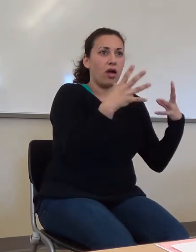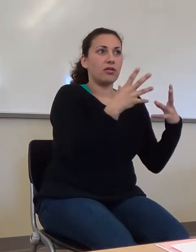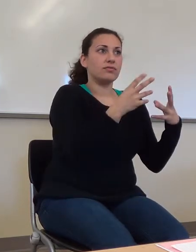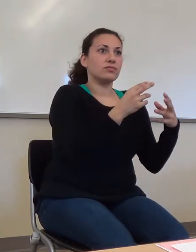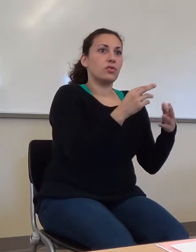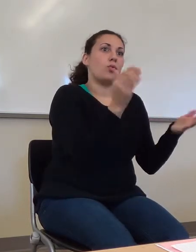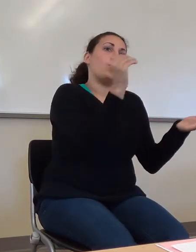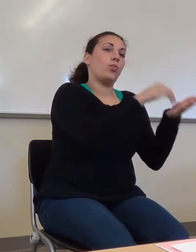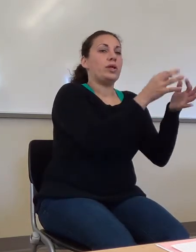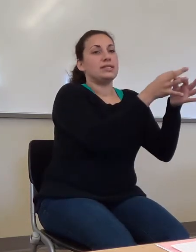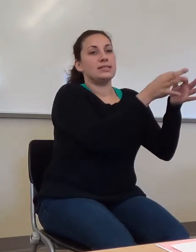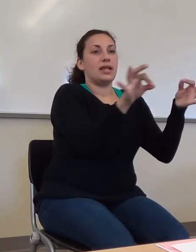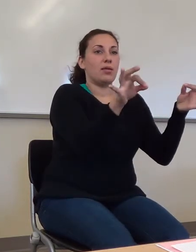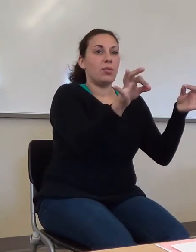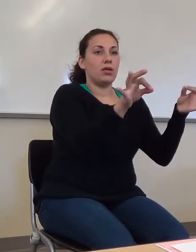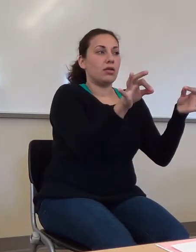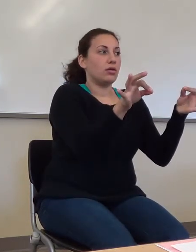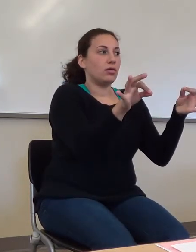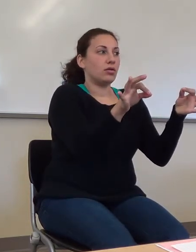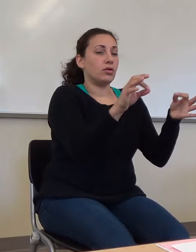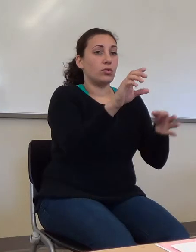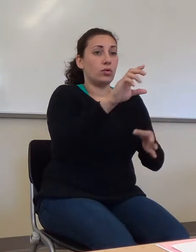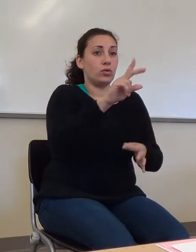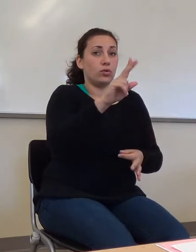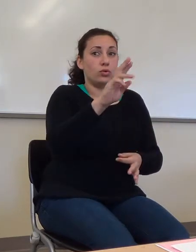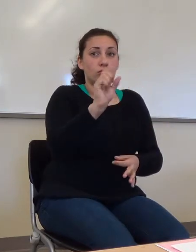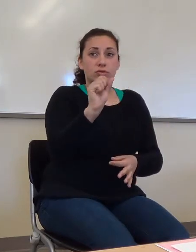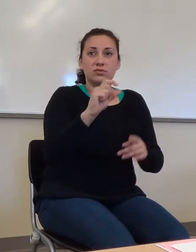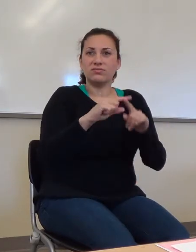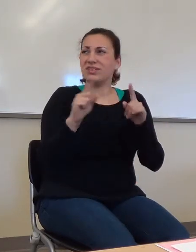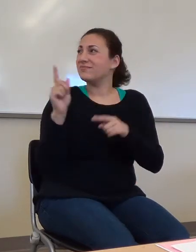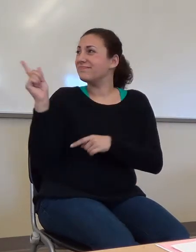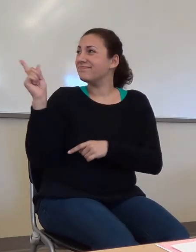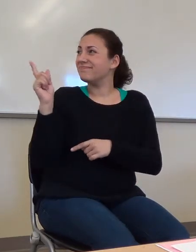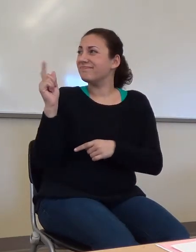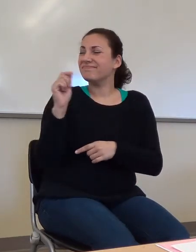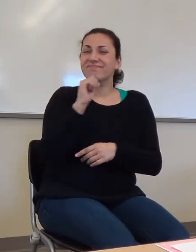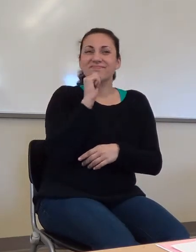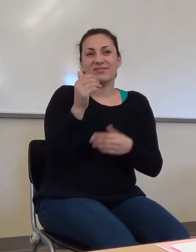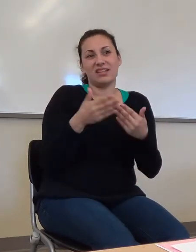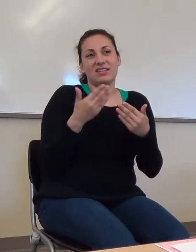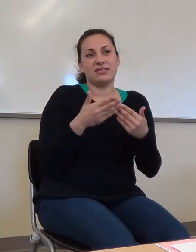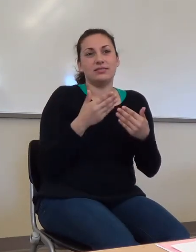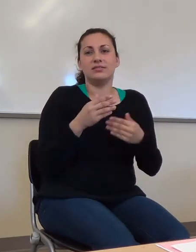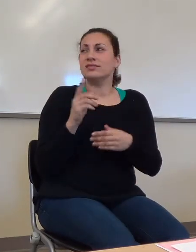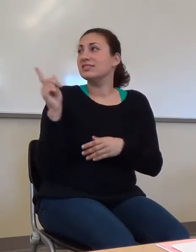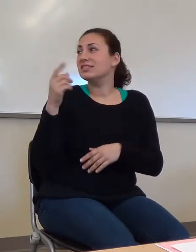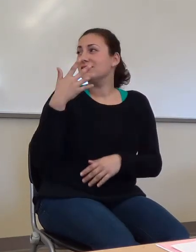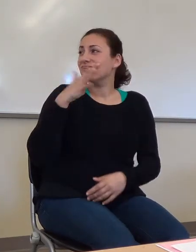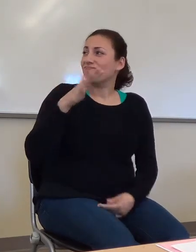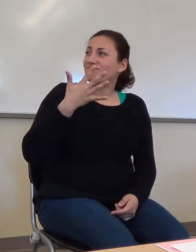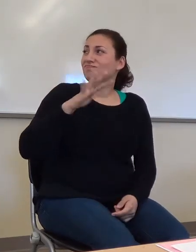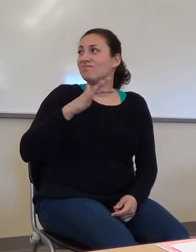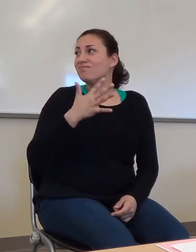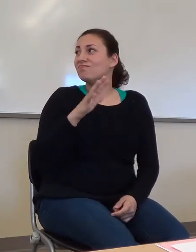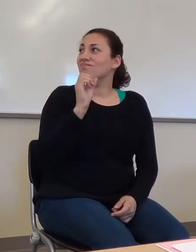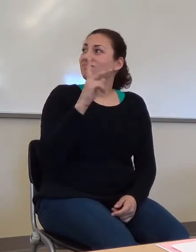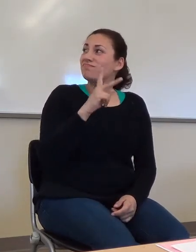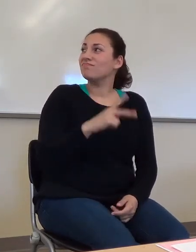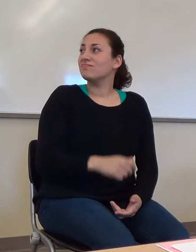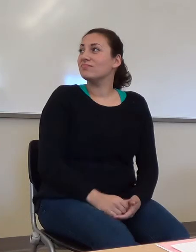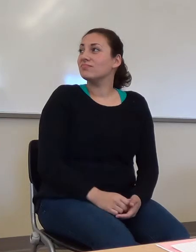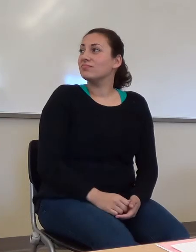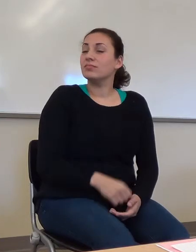clues. This had them, but they weren't as easy, okay? This was okay, except here was one